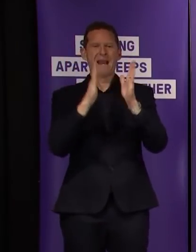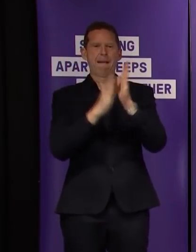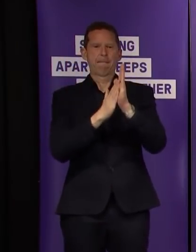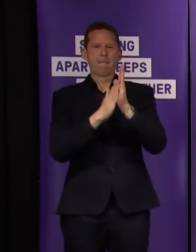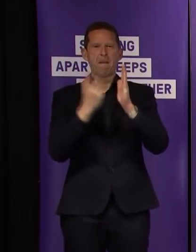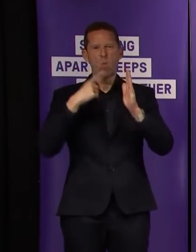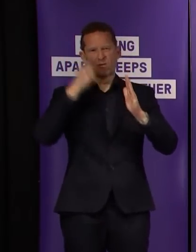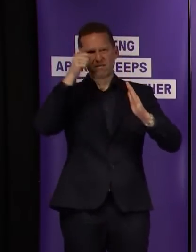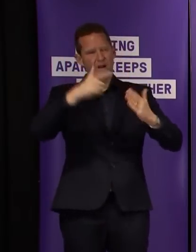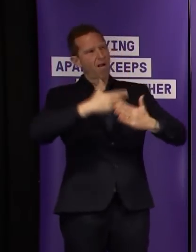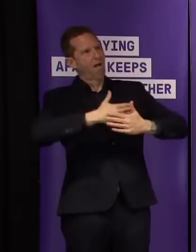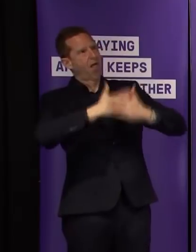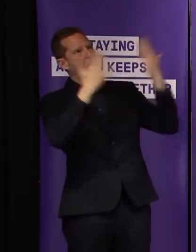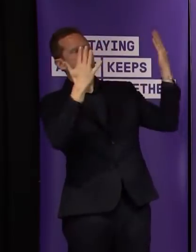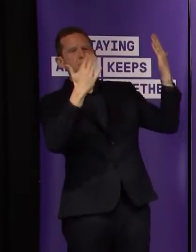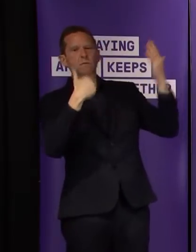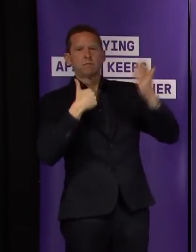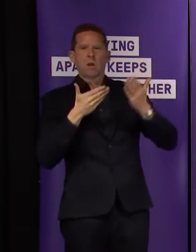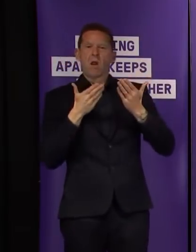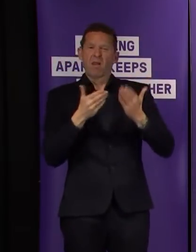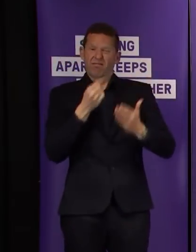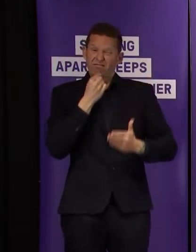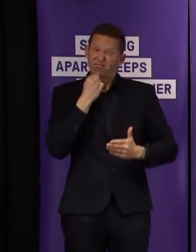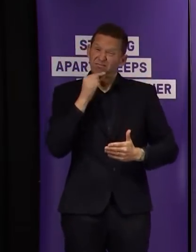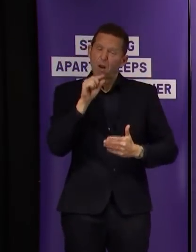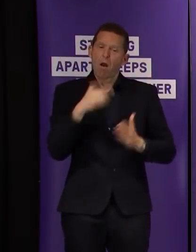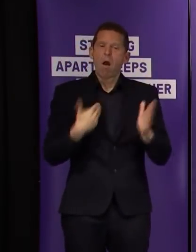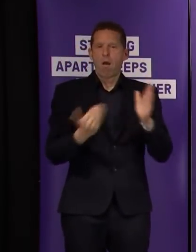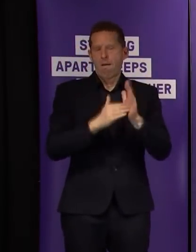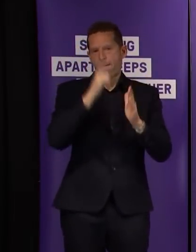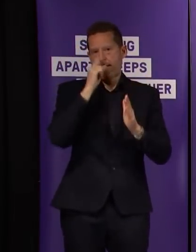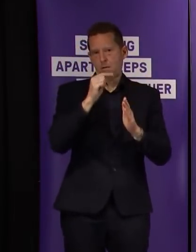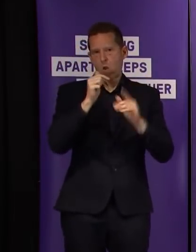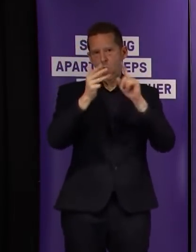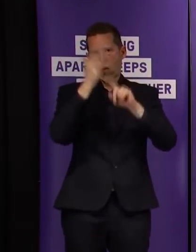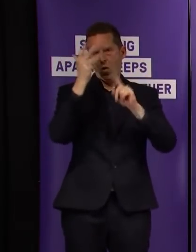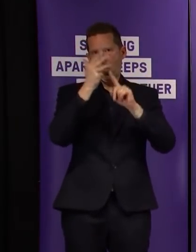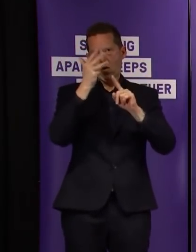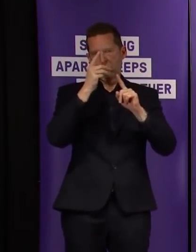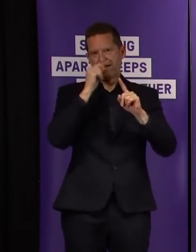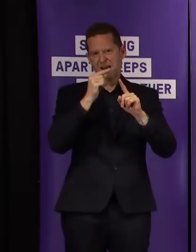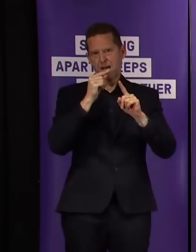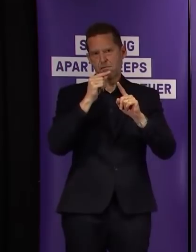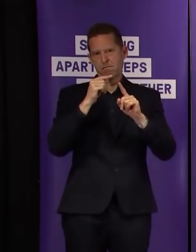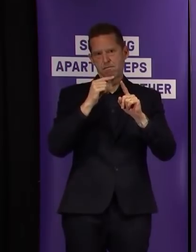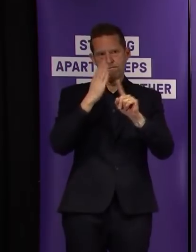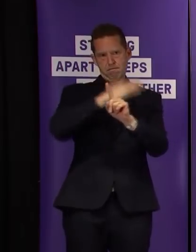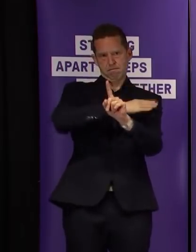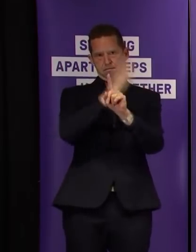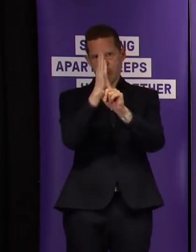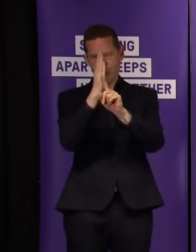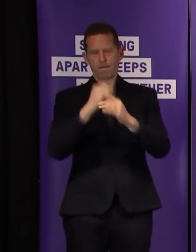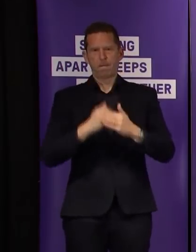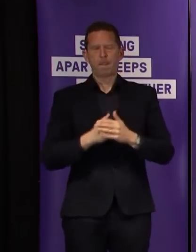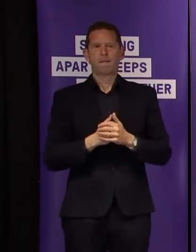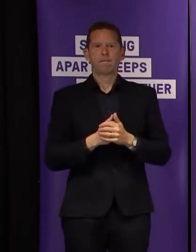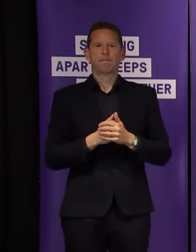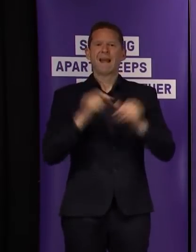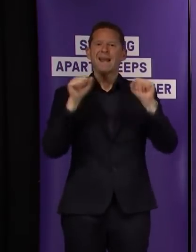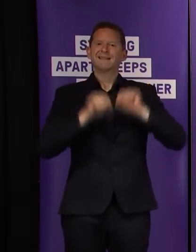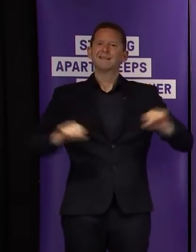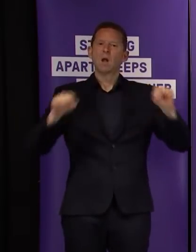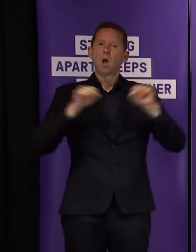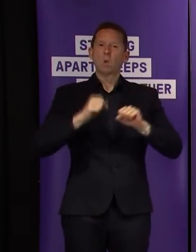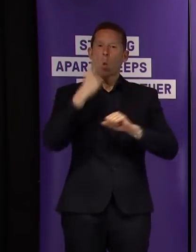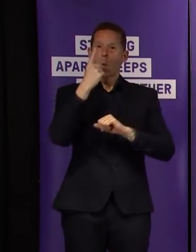longer. That is a small step, but one that we can safely take. Exercise will be increased to 2 hours per day, up from the 1 hour per